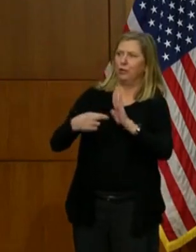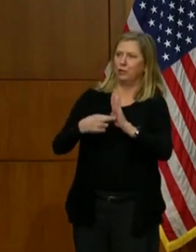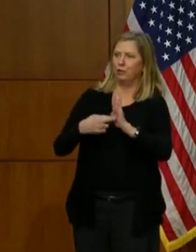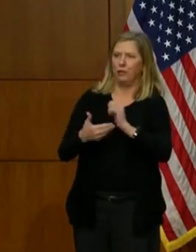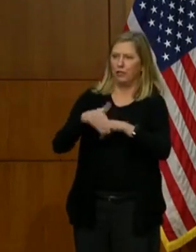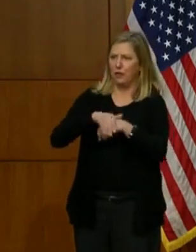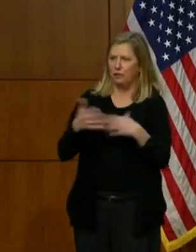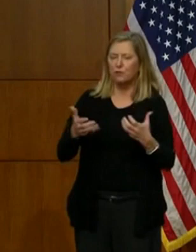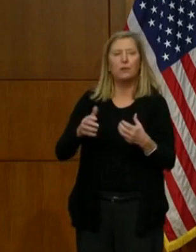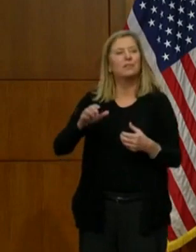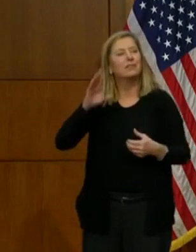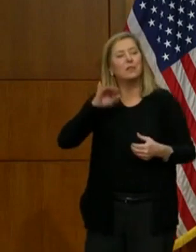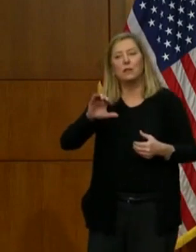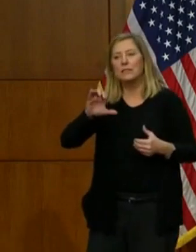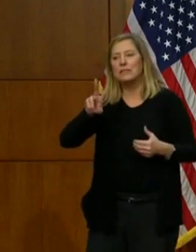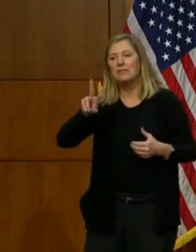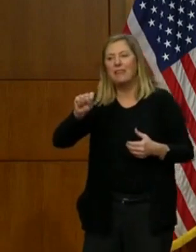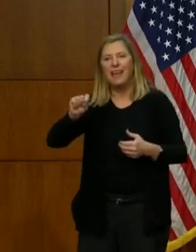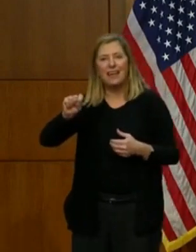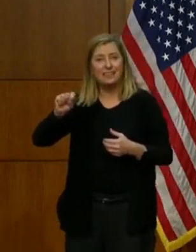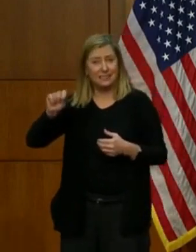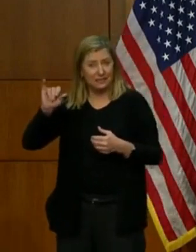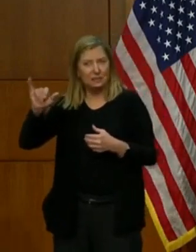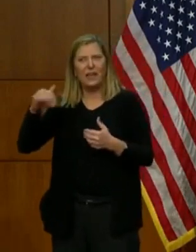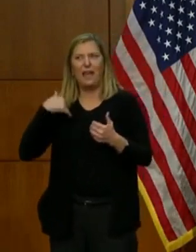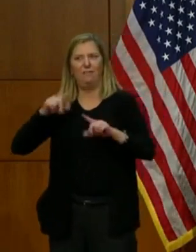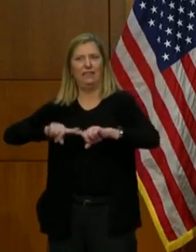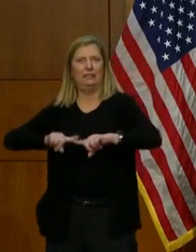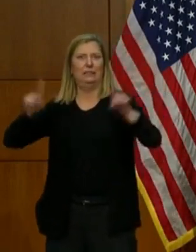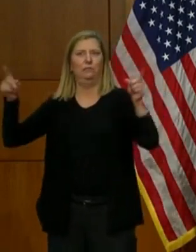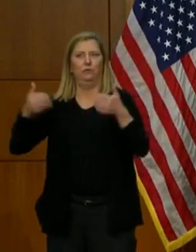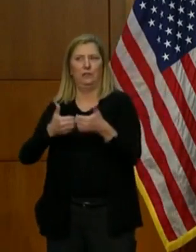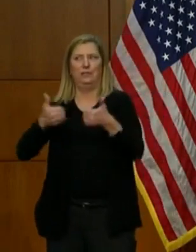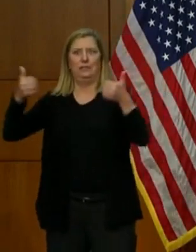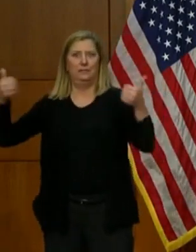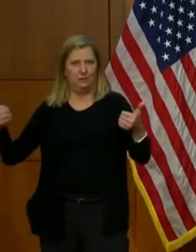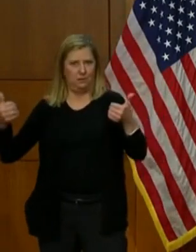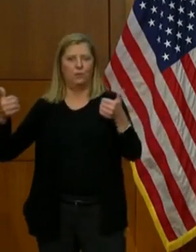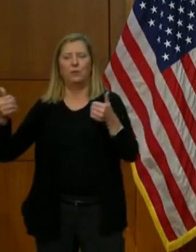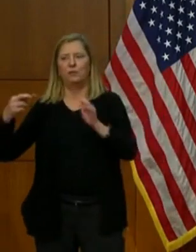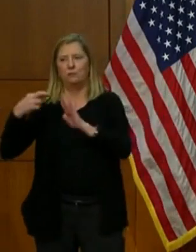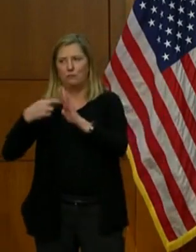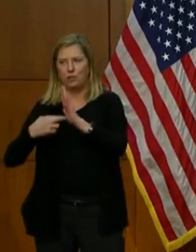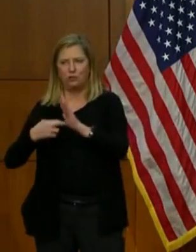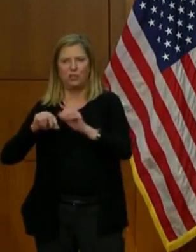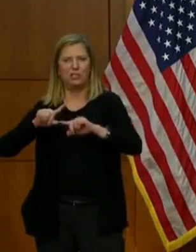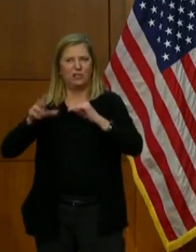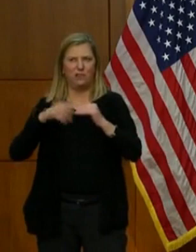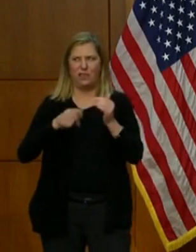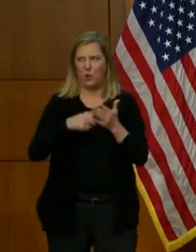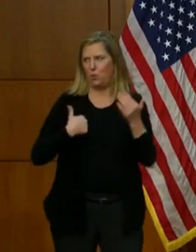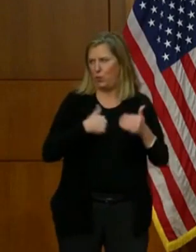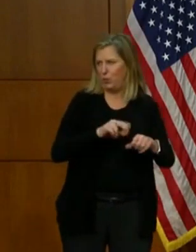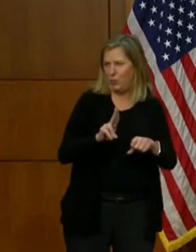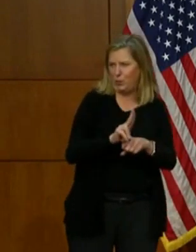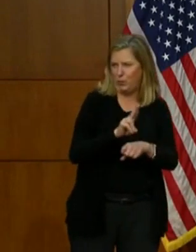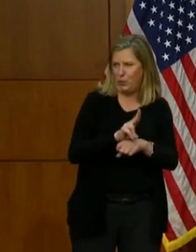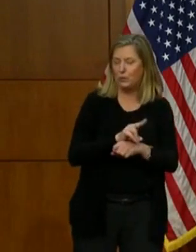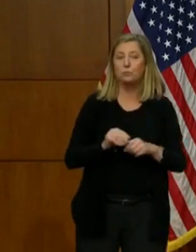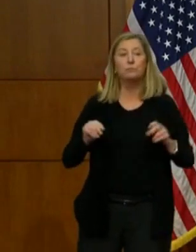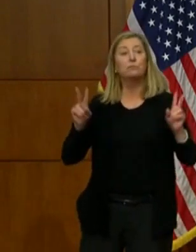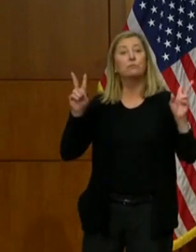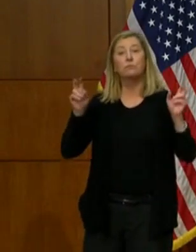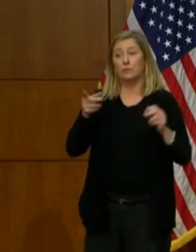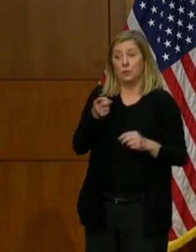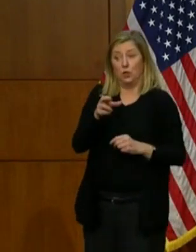is using its own registration system above and beyond what the state is using. So pre-registration puts